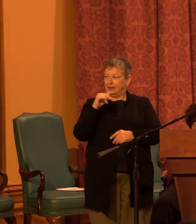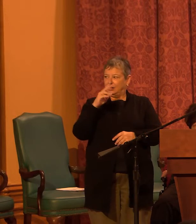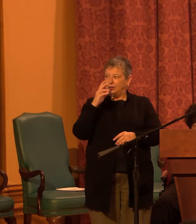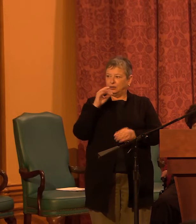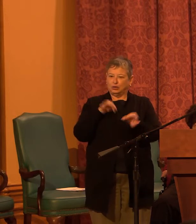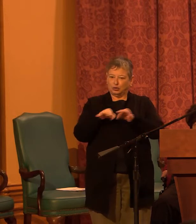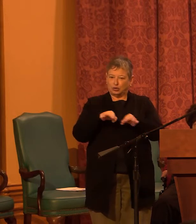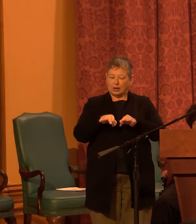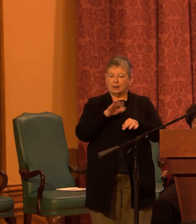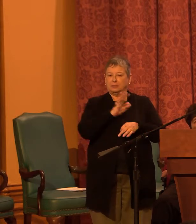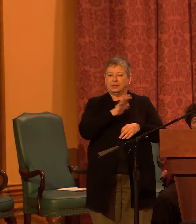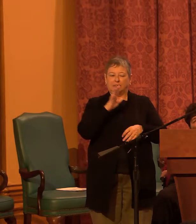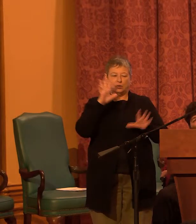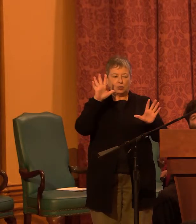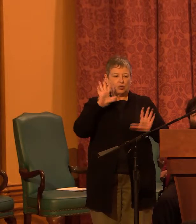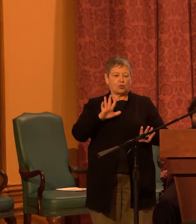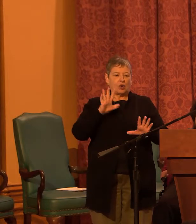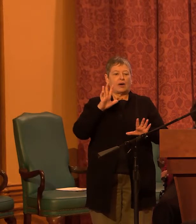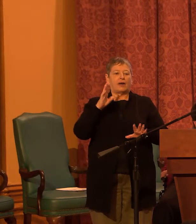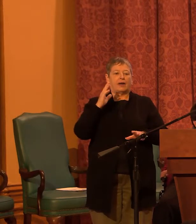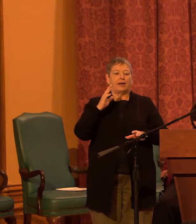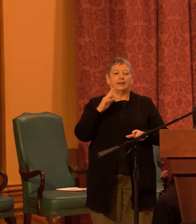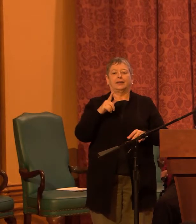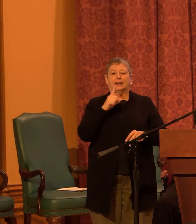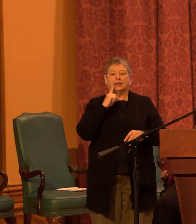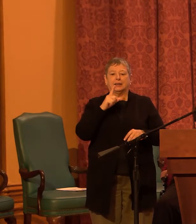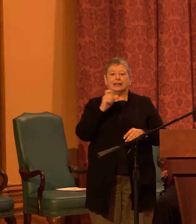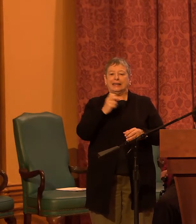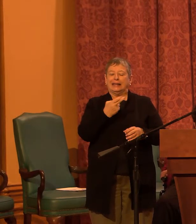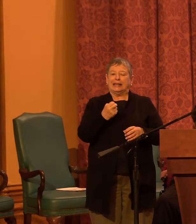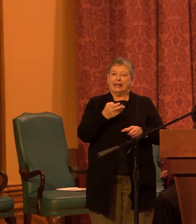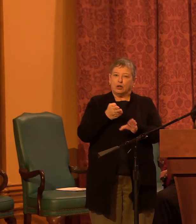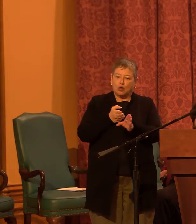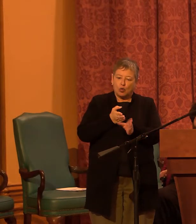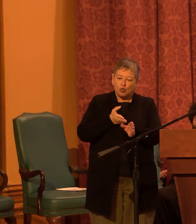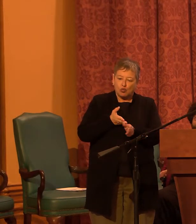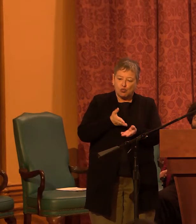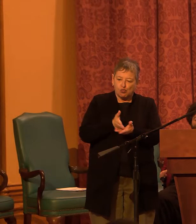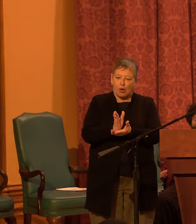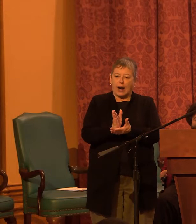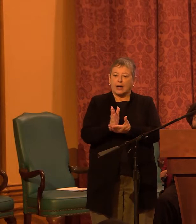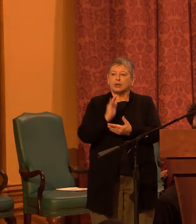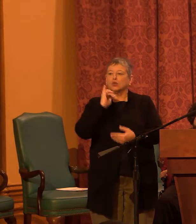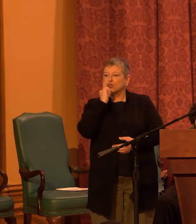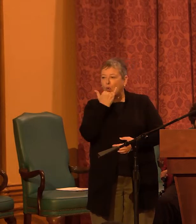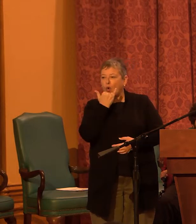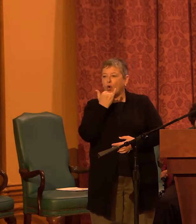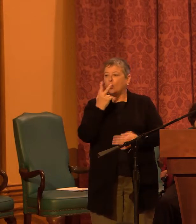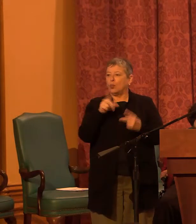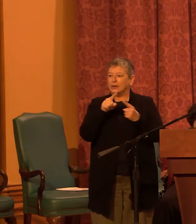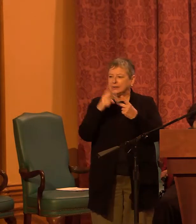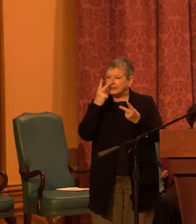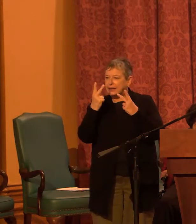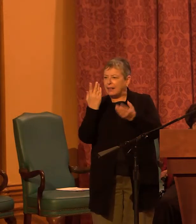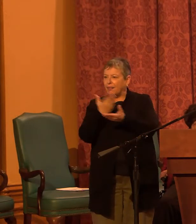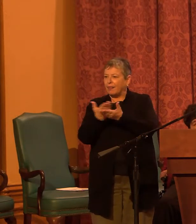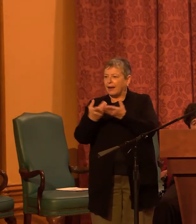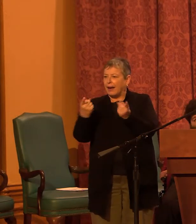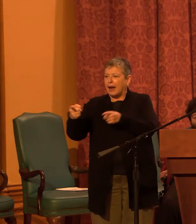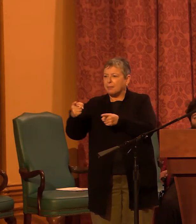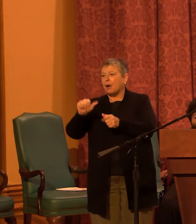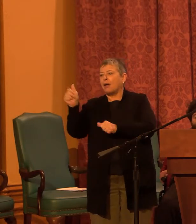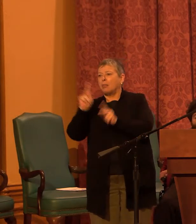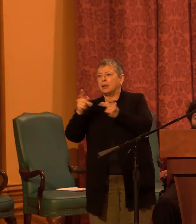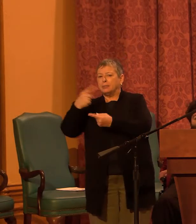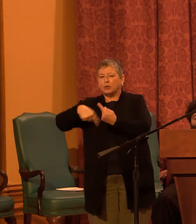with a disability spearheaded his desire to right the wrongs that he saw happening to others around him. For Mr. Vance,